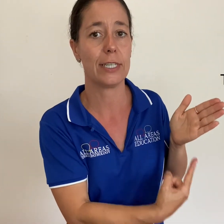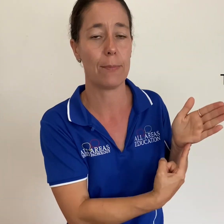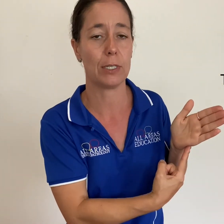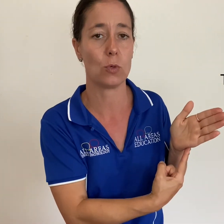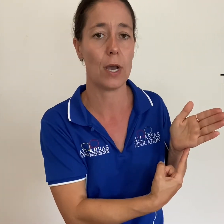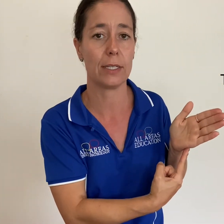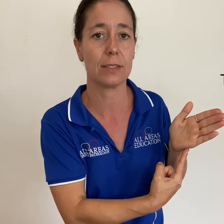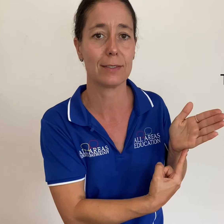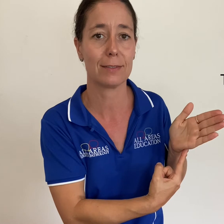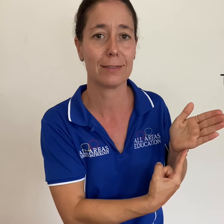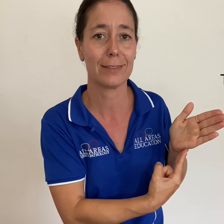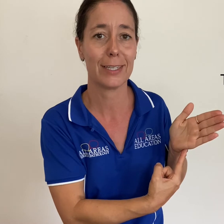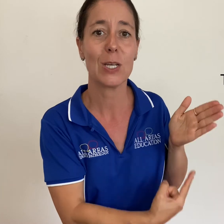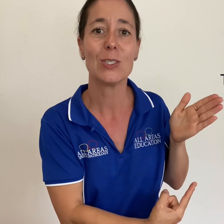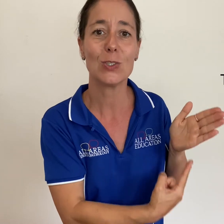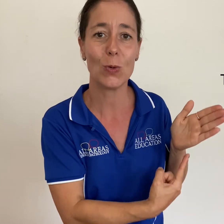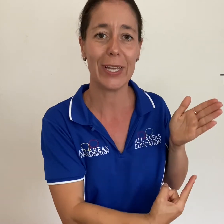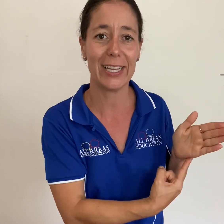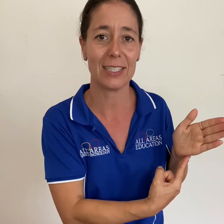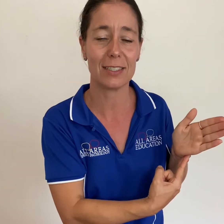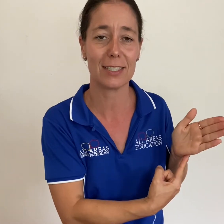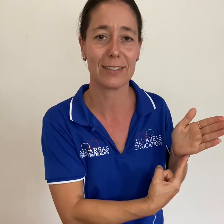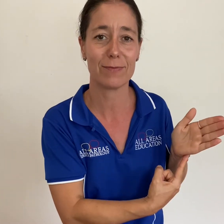it twice. Toilet,